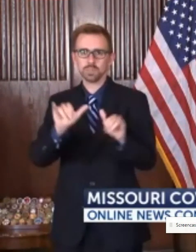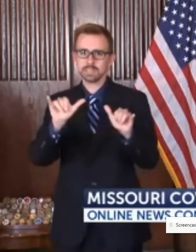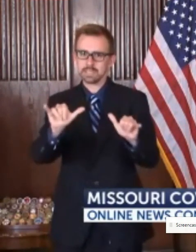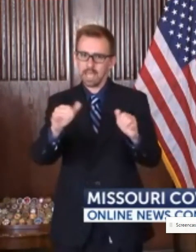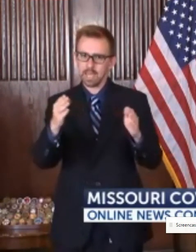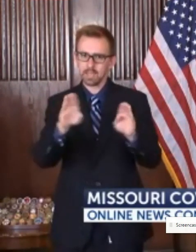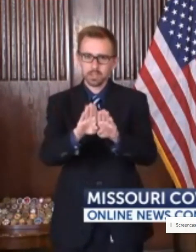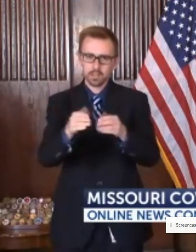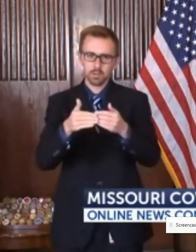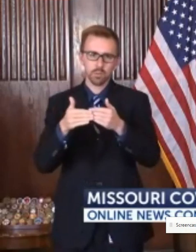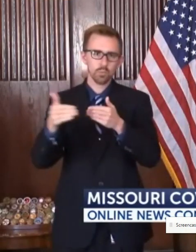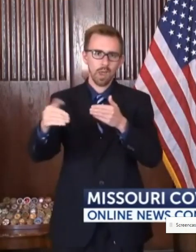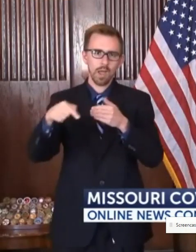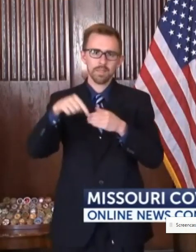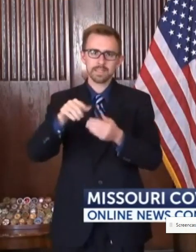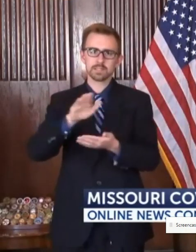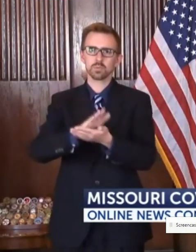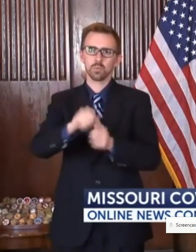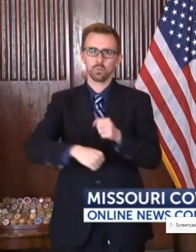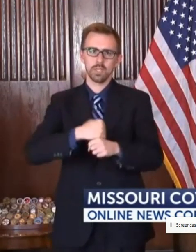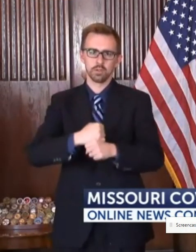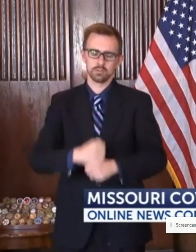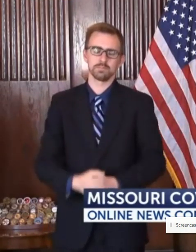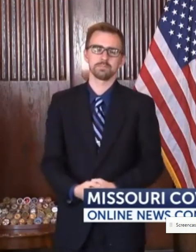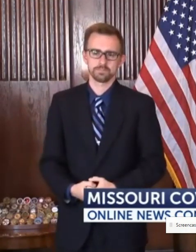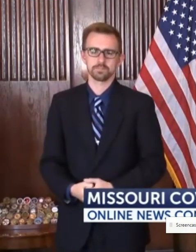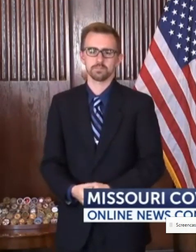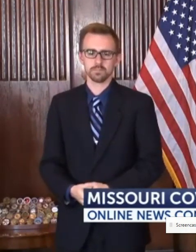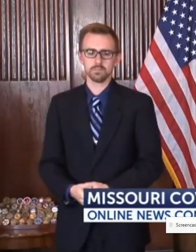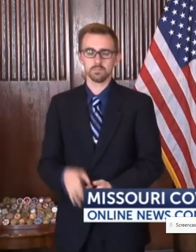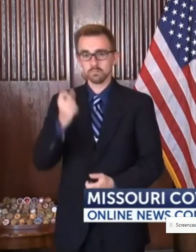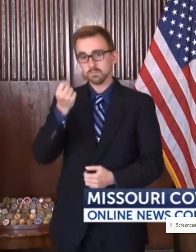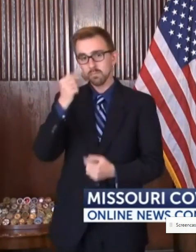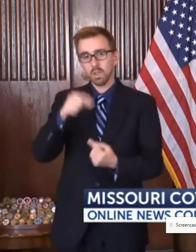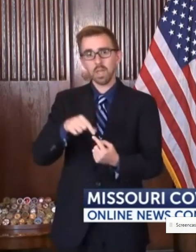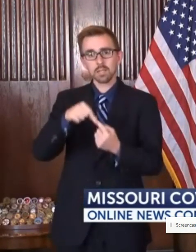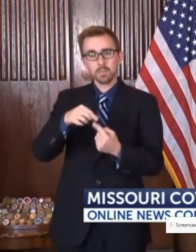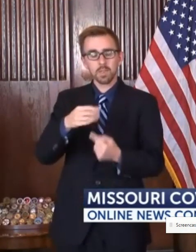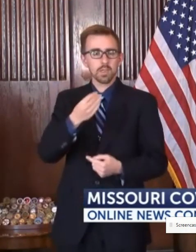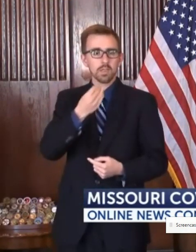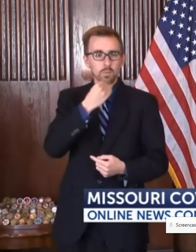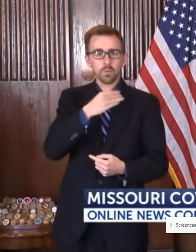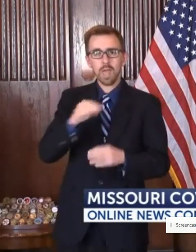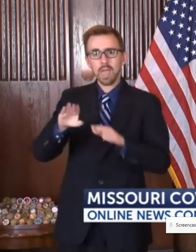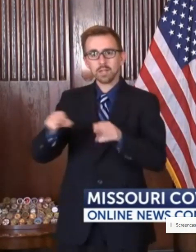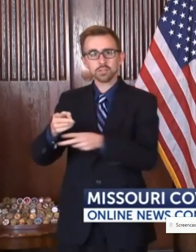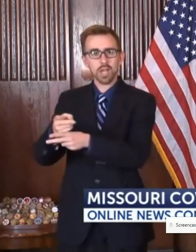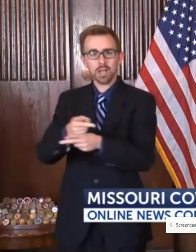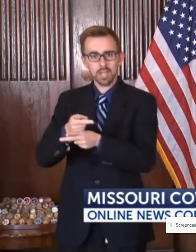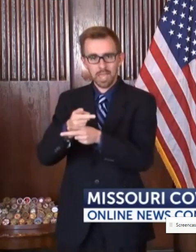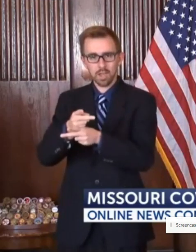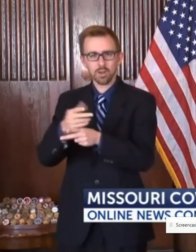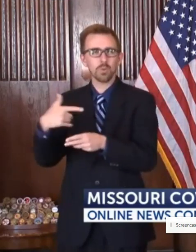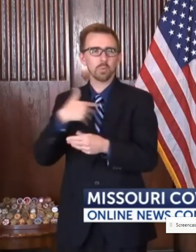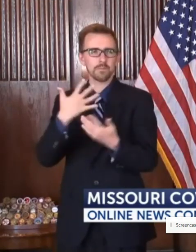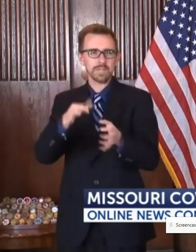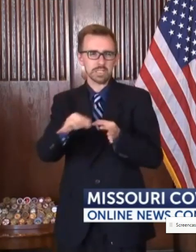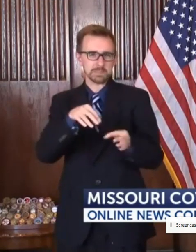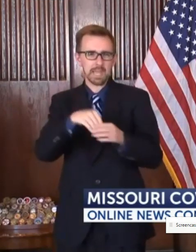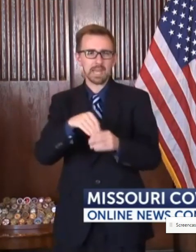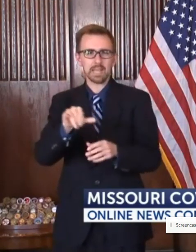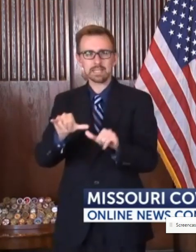closed throughout the remainder of this academic year, with the exception of nutrition and childcare outlined